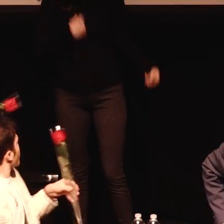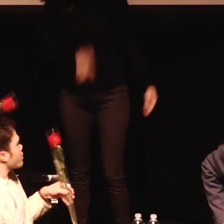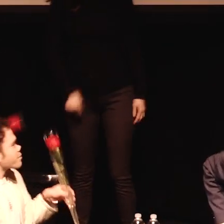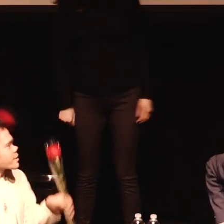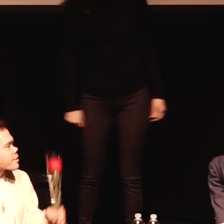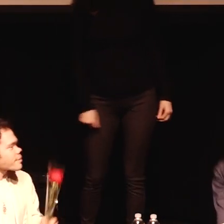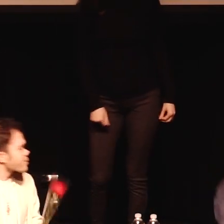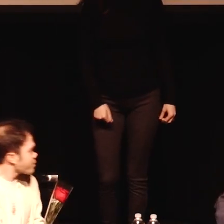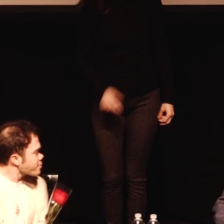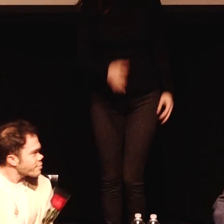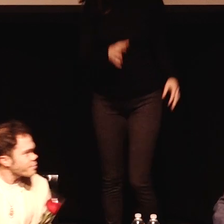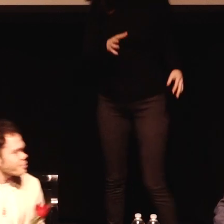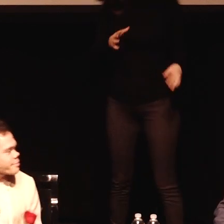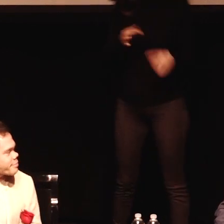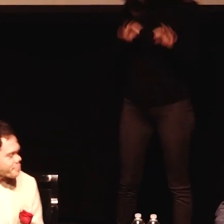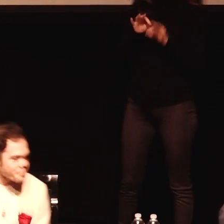But more importantly, do you have a microphone?